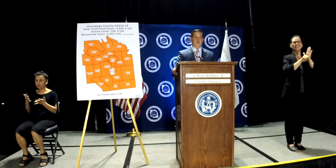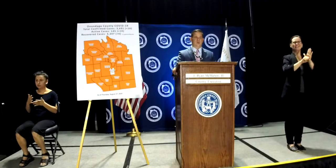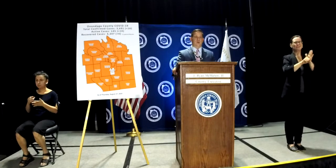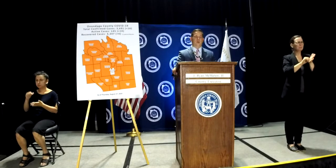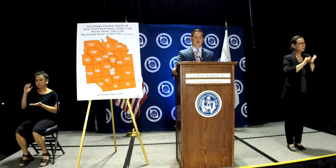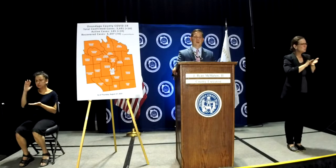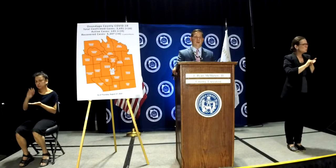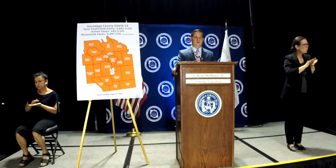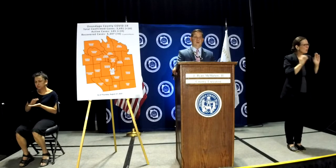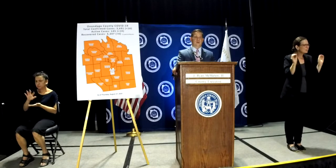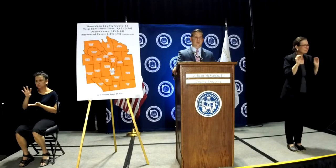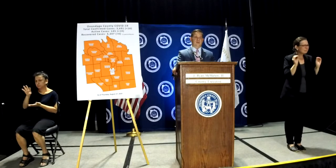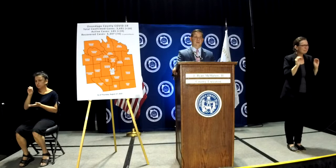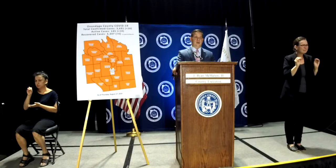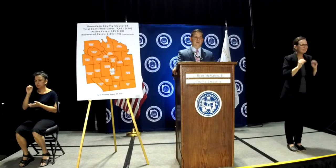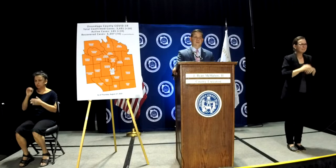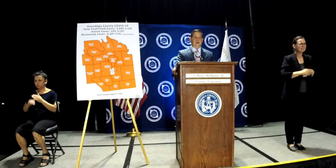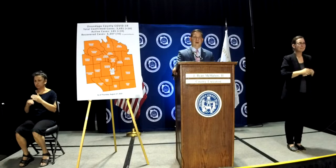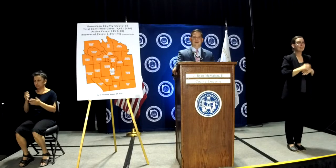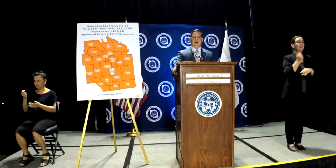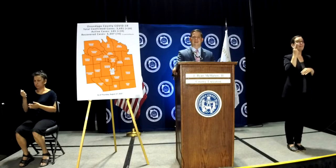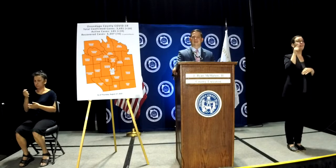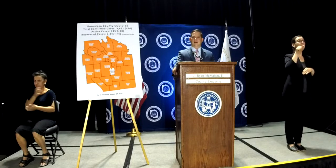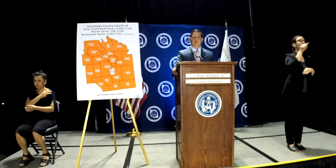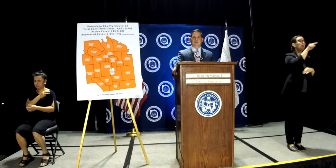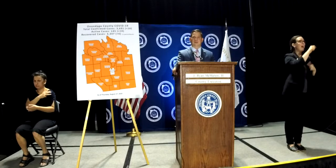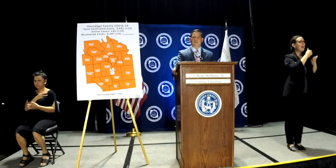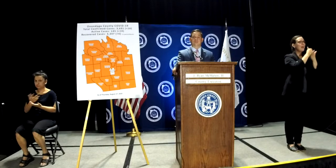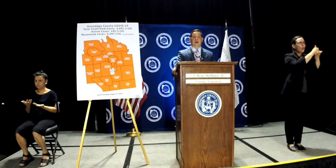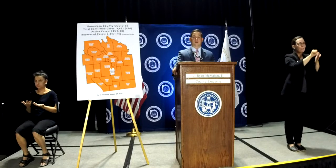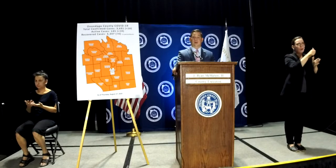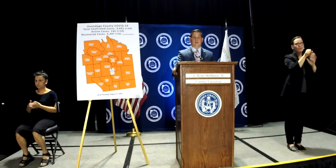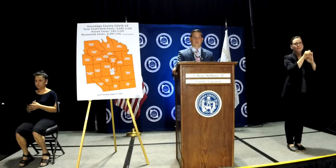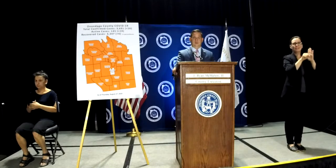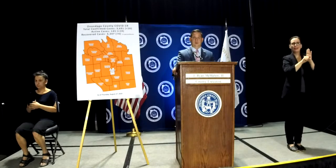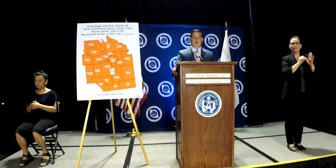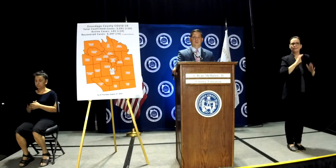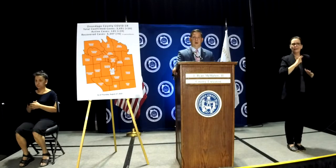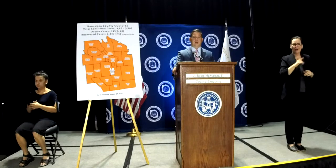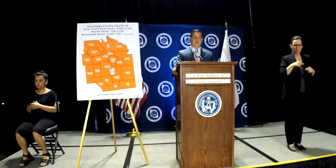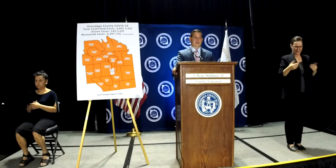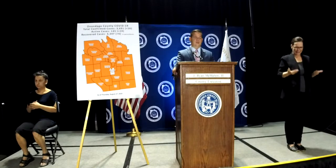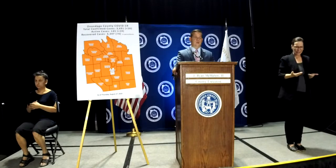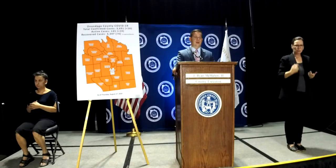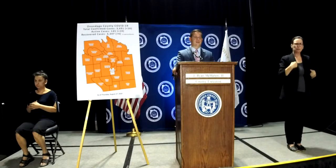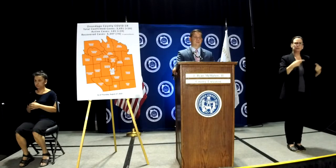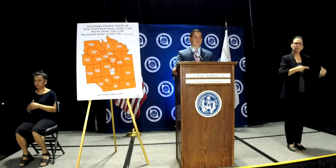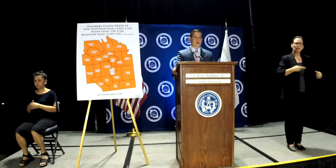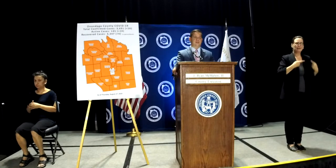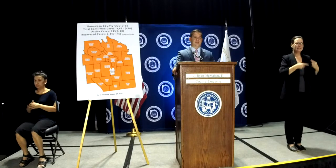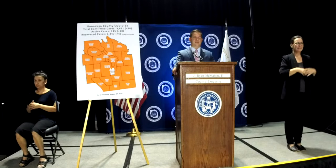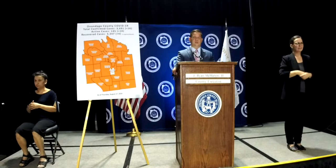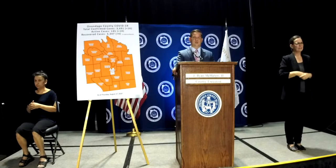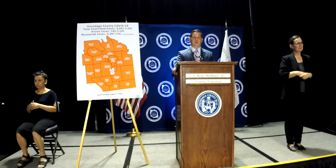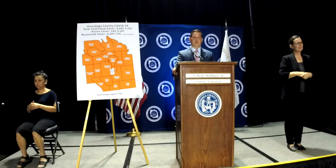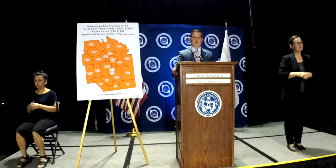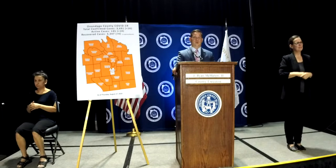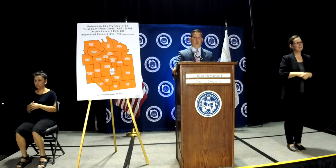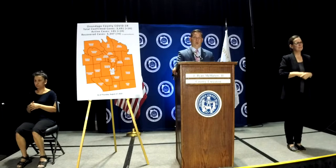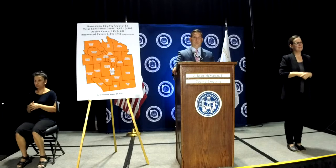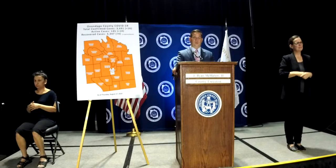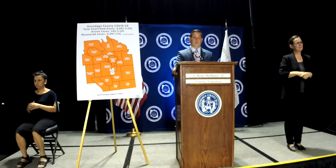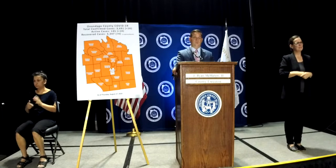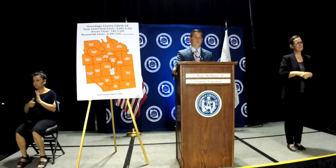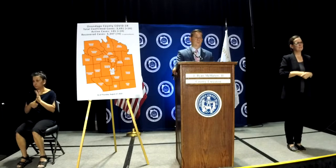under control. But certainly how they got to that position, I don't know. But I could tell you asymptomatic testing in this community